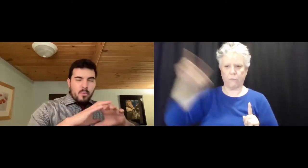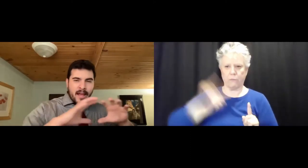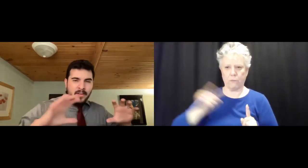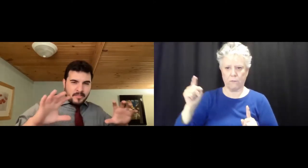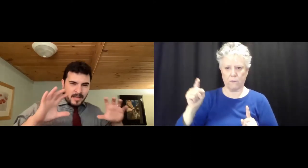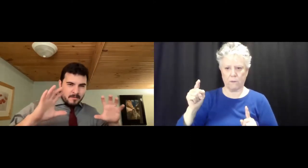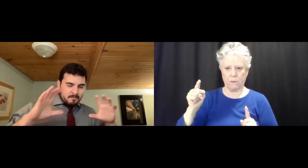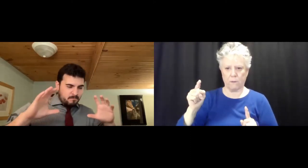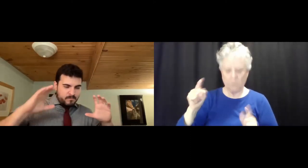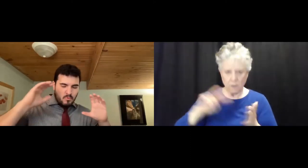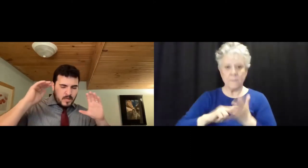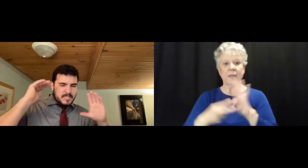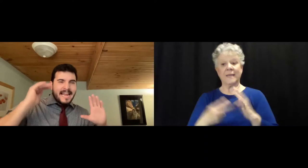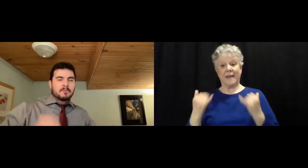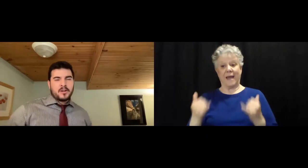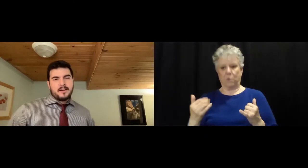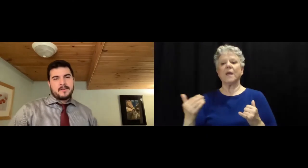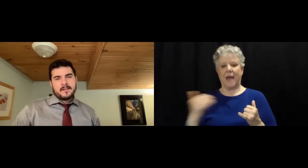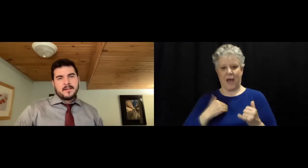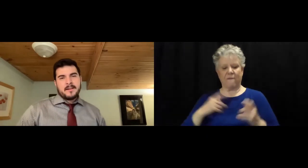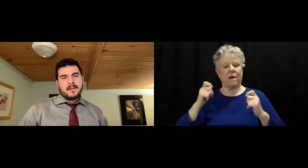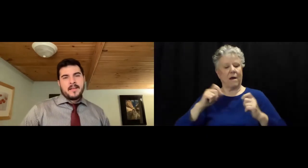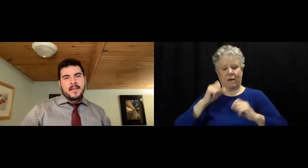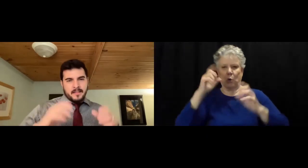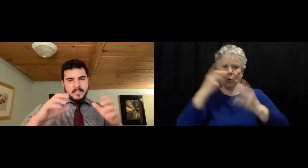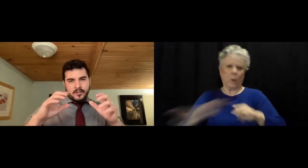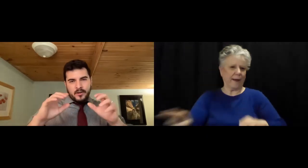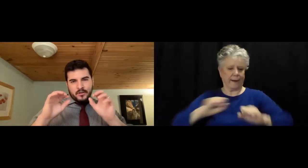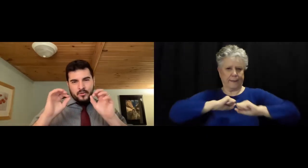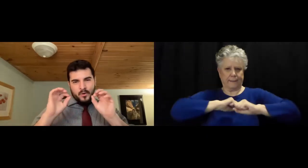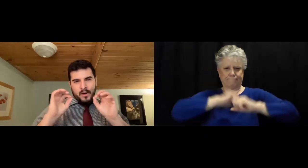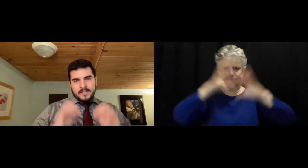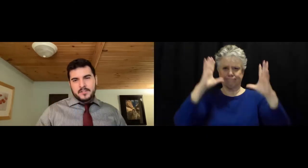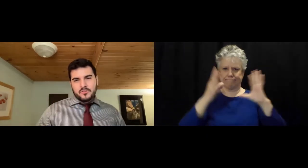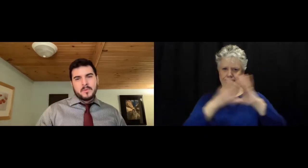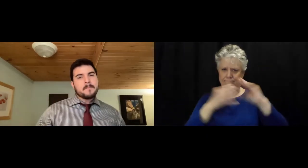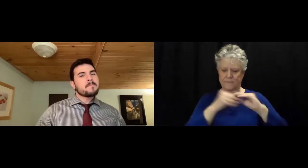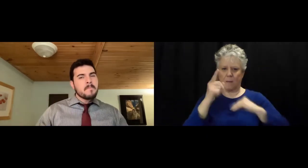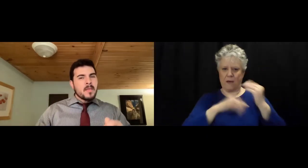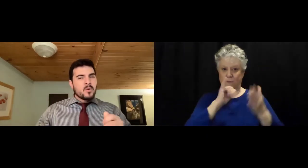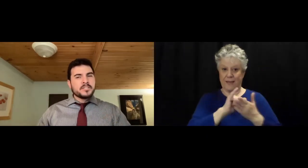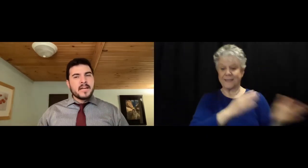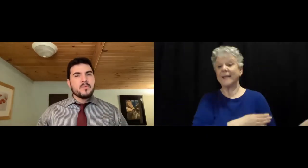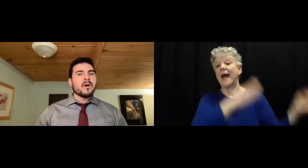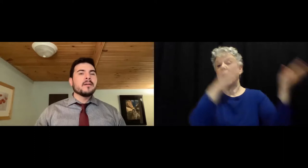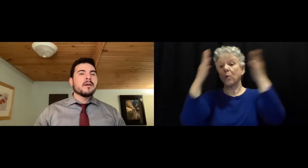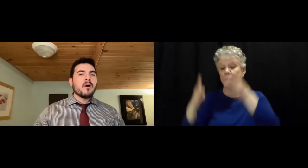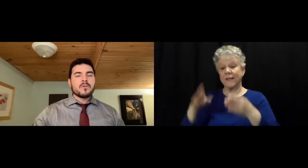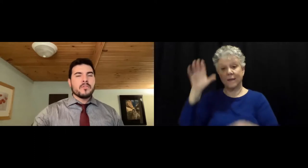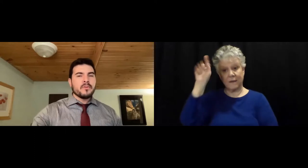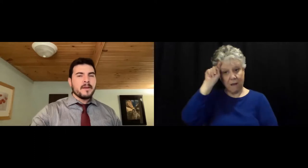So now that we have that quick snapshot, let's turn to Aquinas' Summa, question